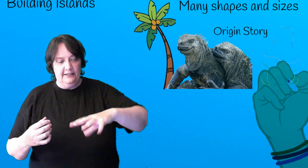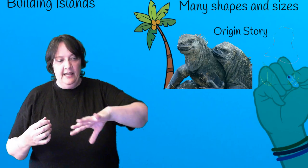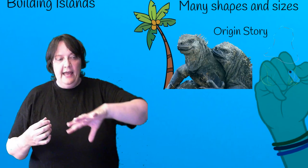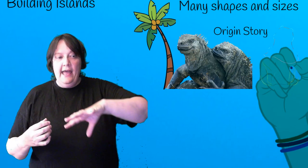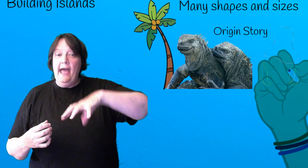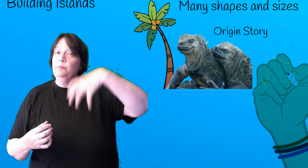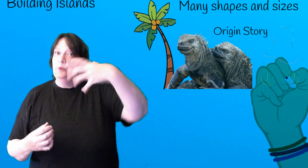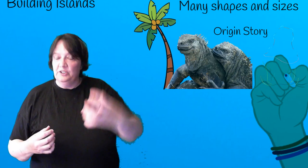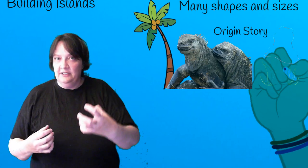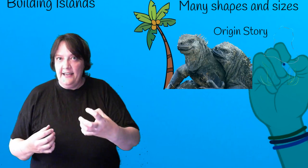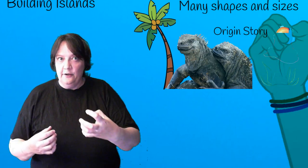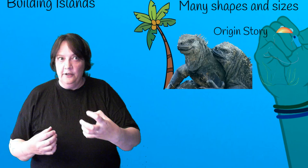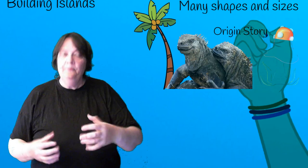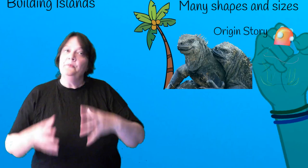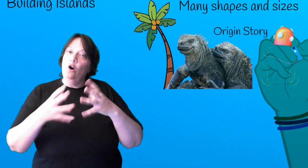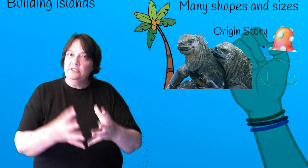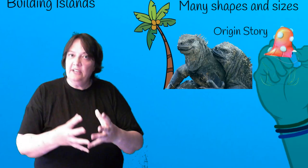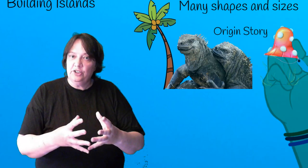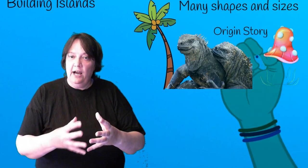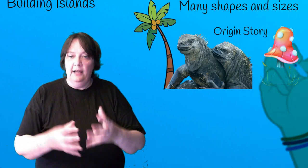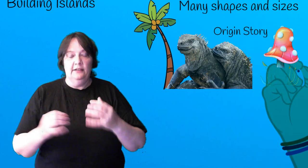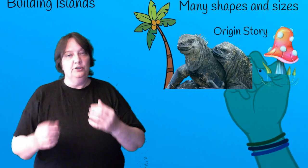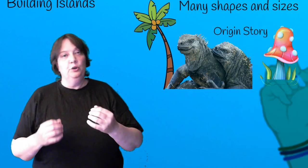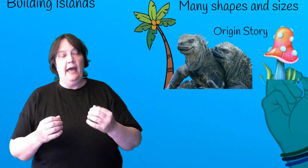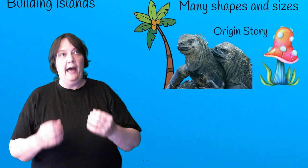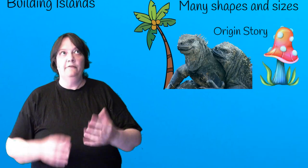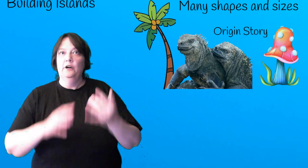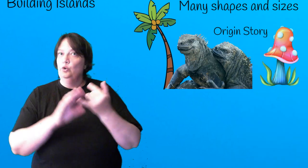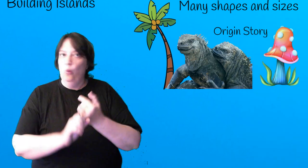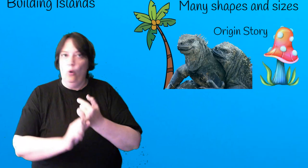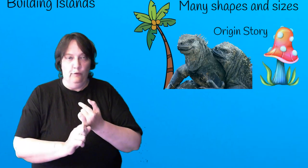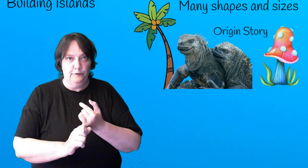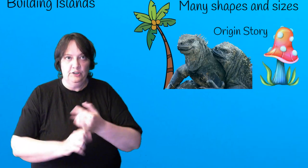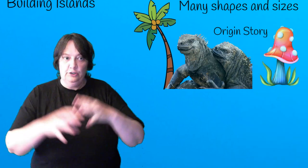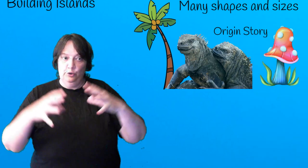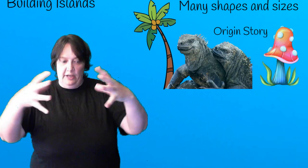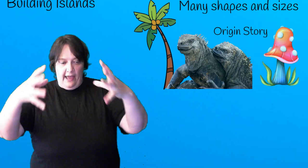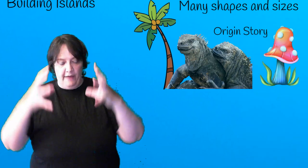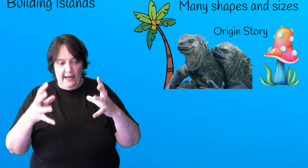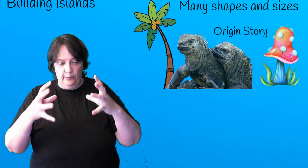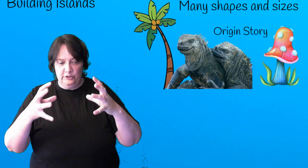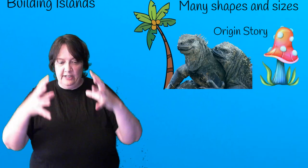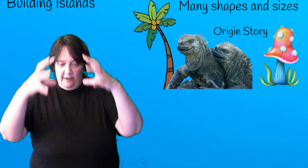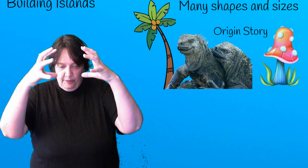and put it there. On such an island you can have dwarfs so you can have animals that have been